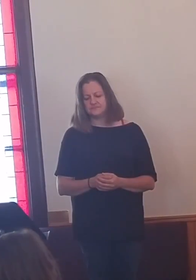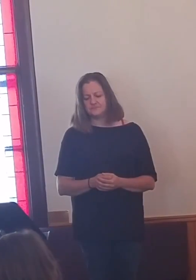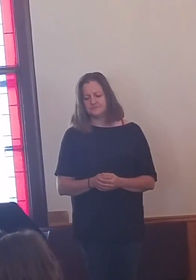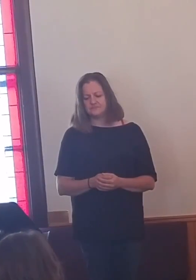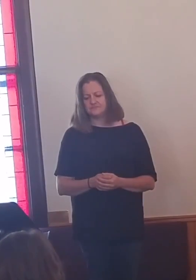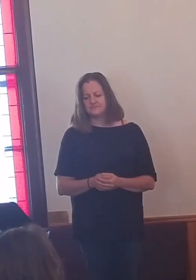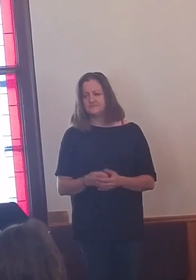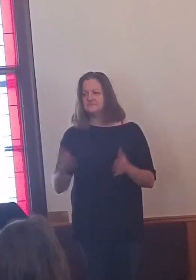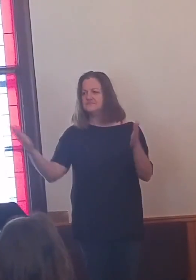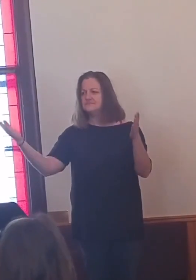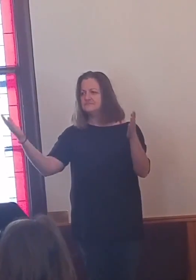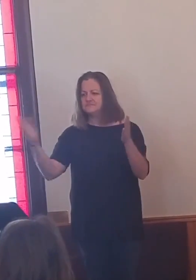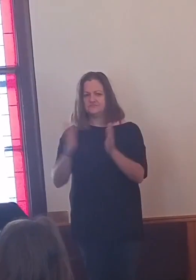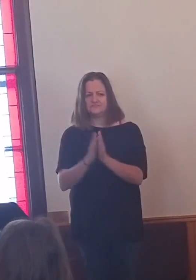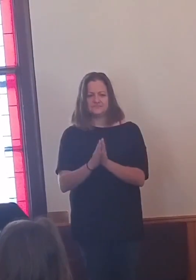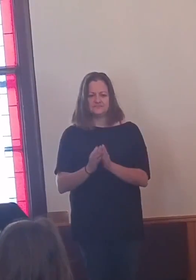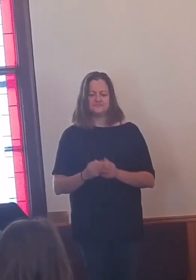We all pray with you this morning.